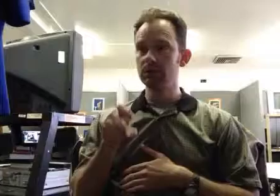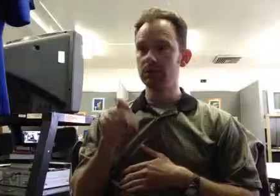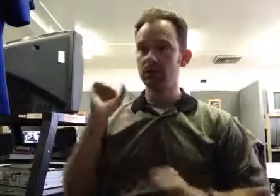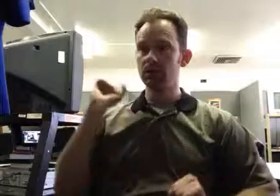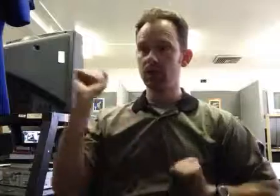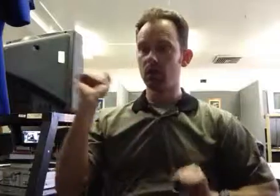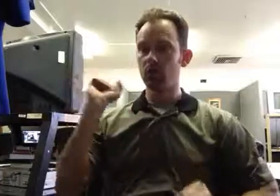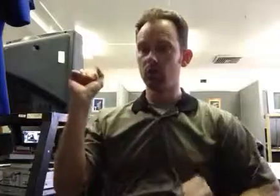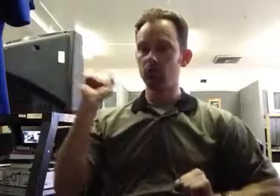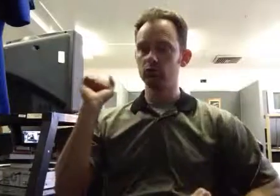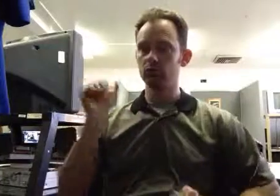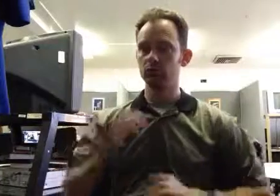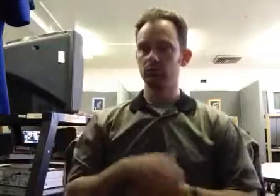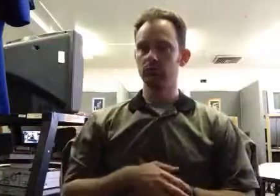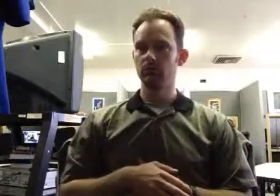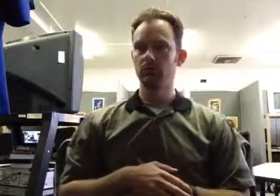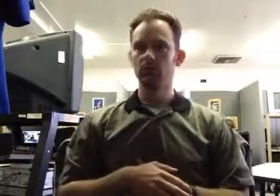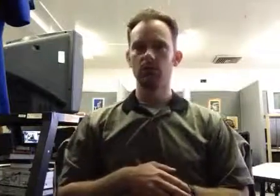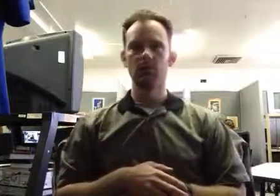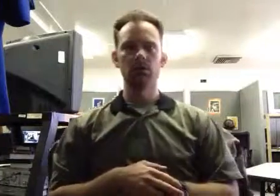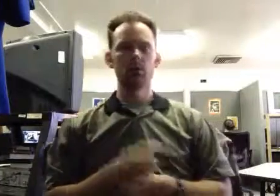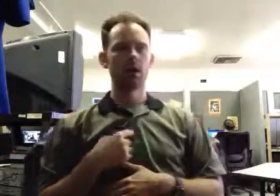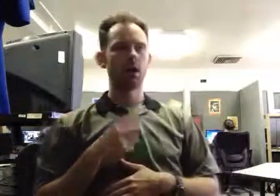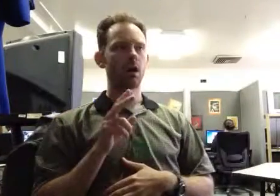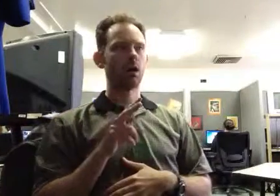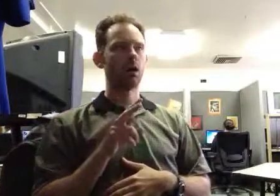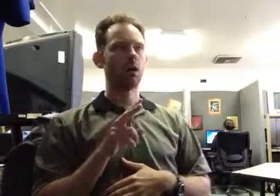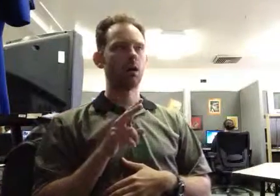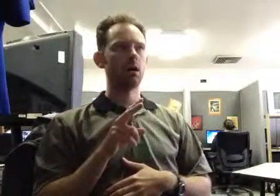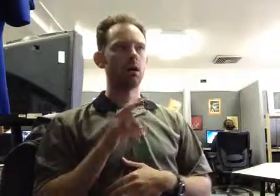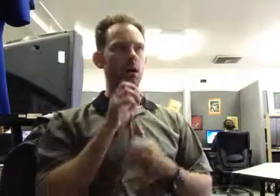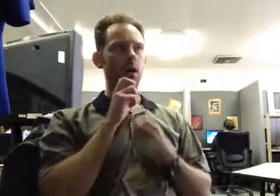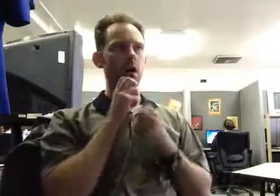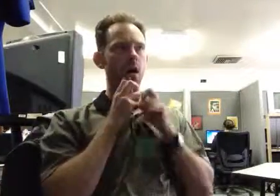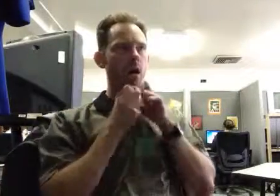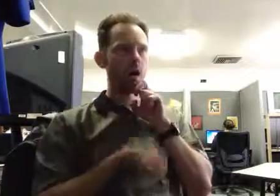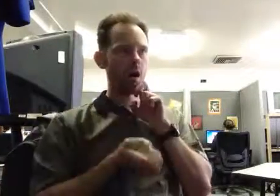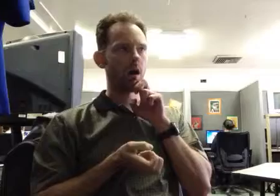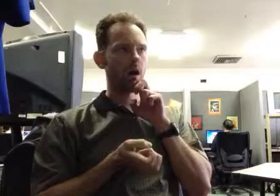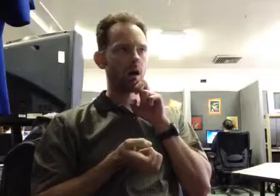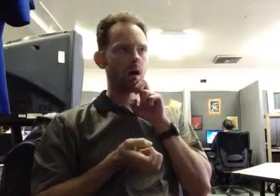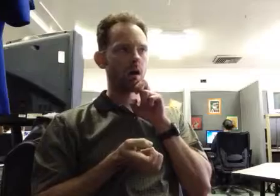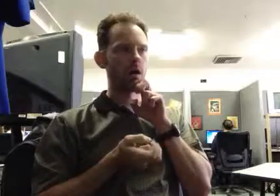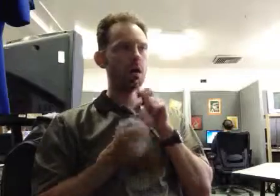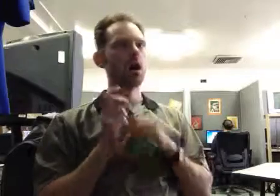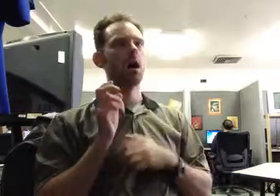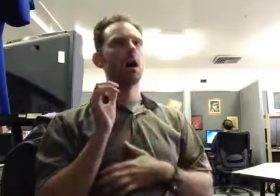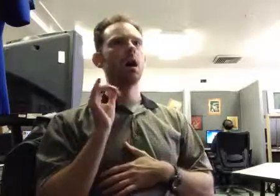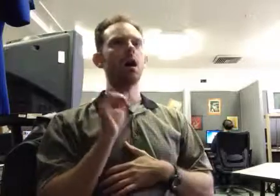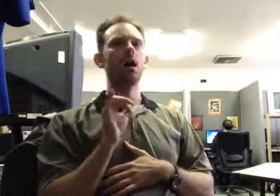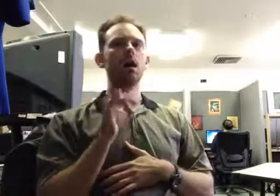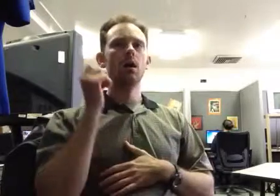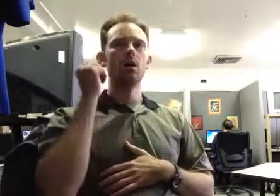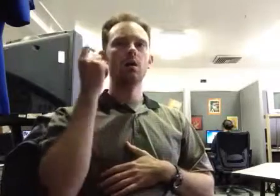And that's when I had that wonderful recognition that only comes once in a lifetime, that there was a great lesson to be learned